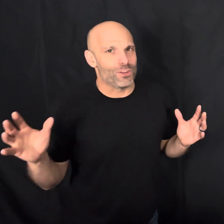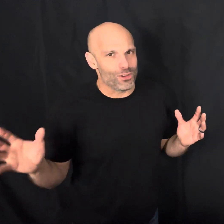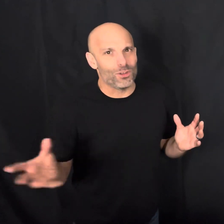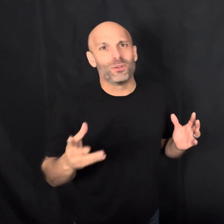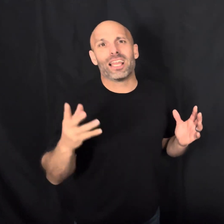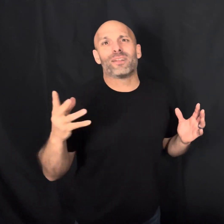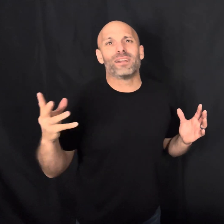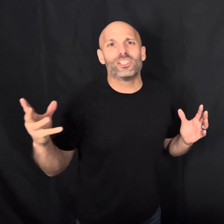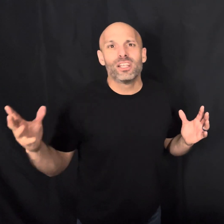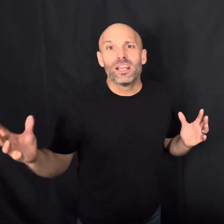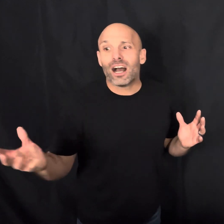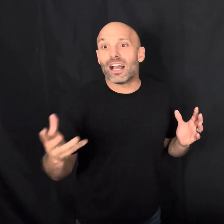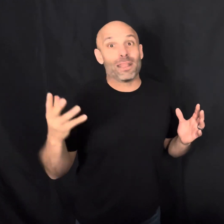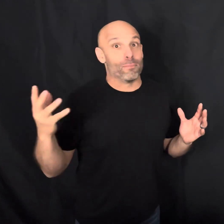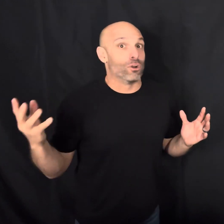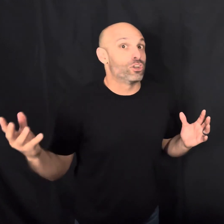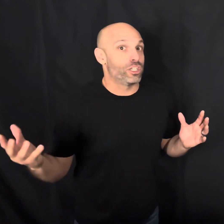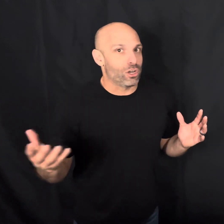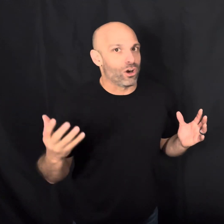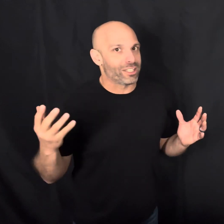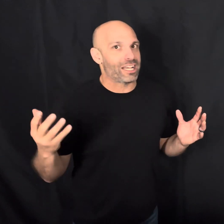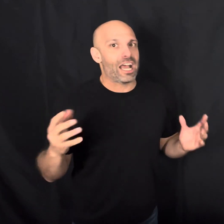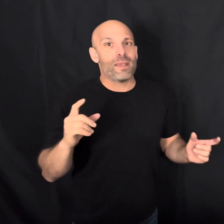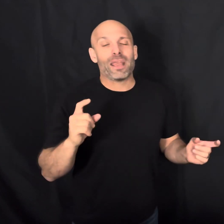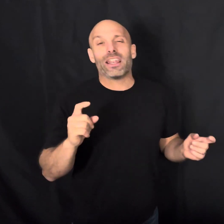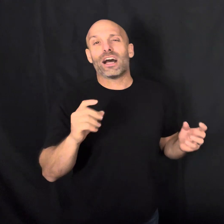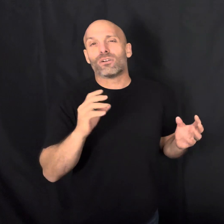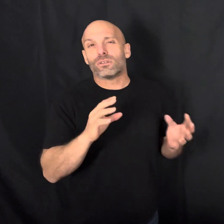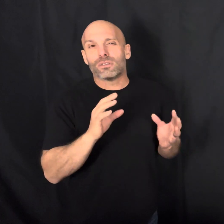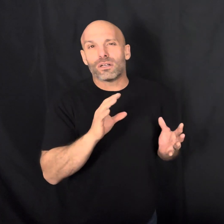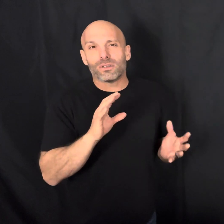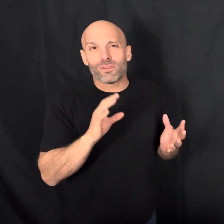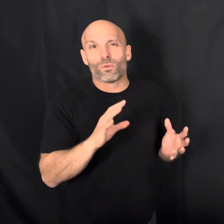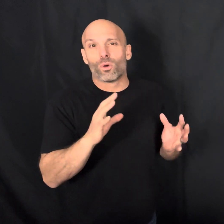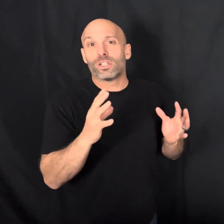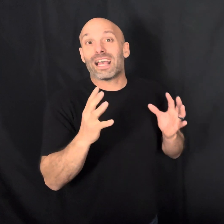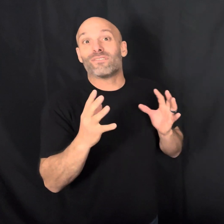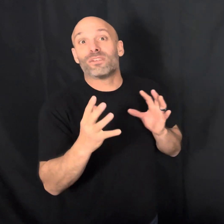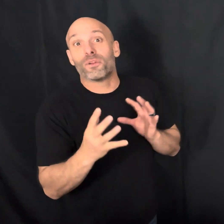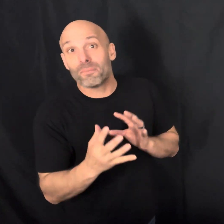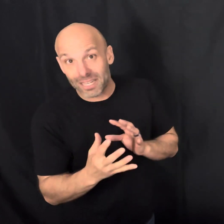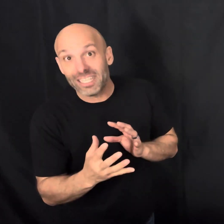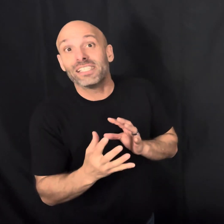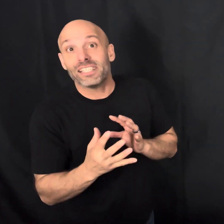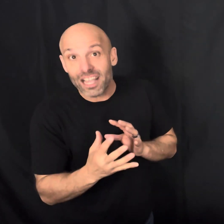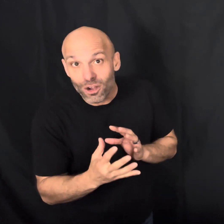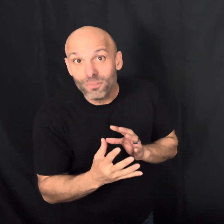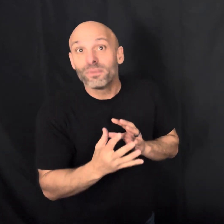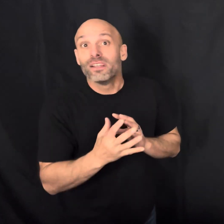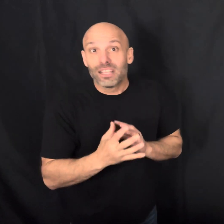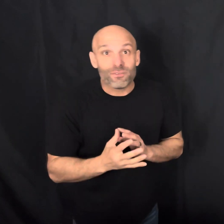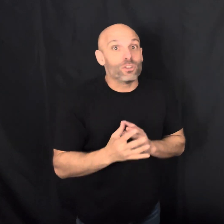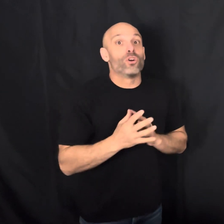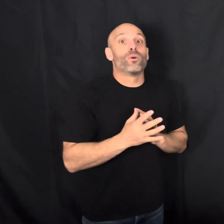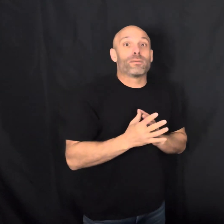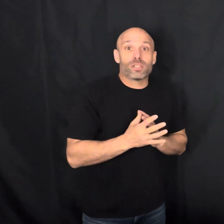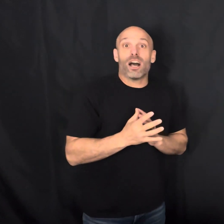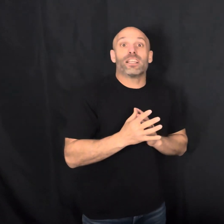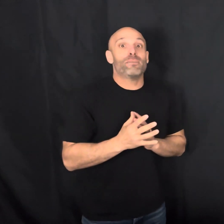new language emerging all the time, and how different words have different meanings now. If you don't know what I'm talking